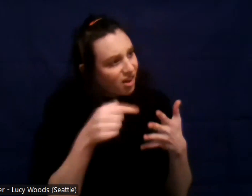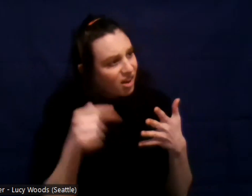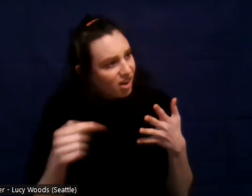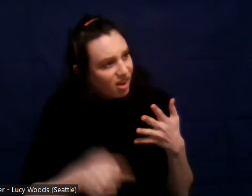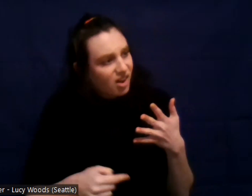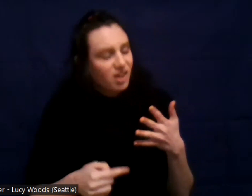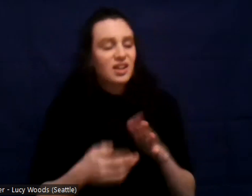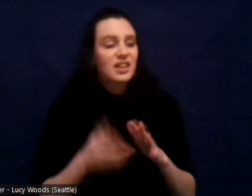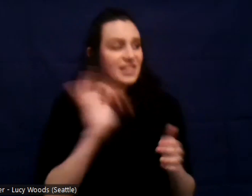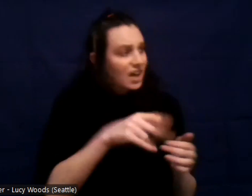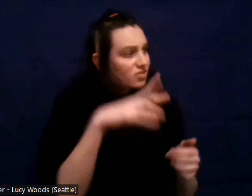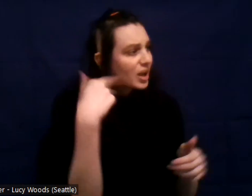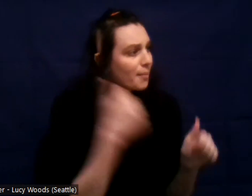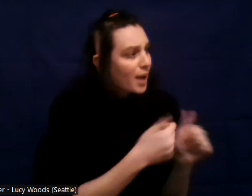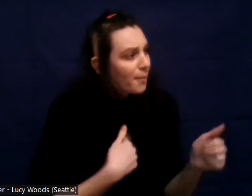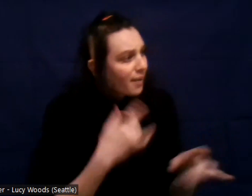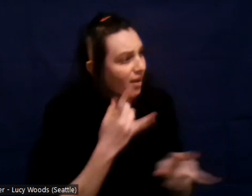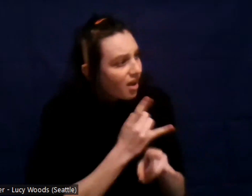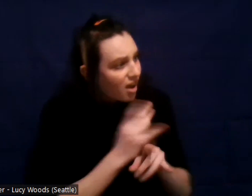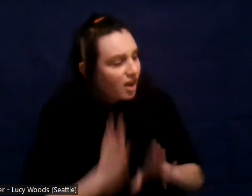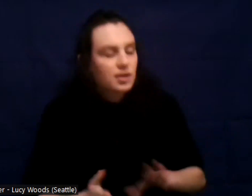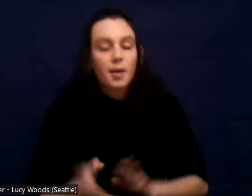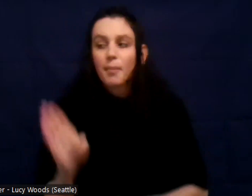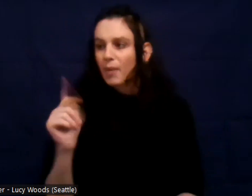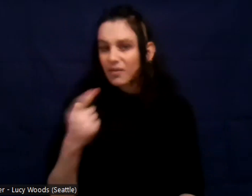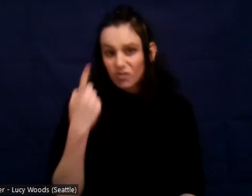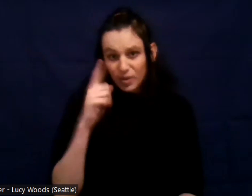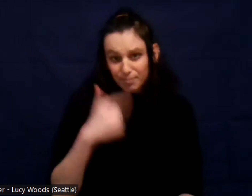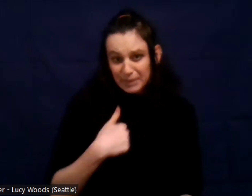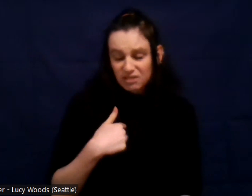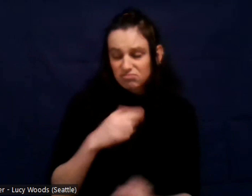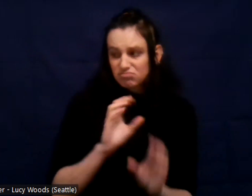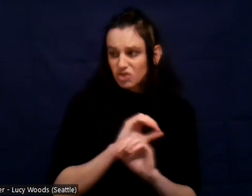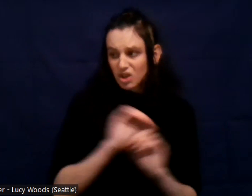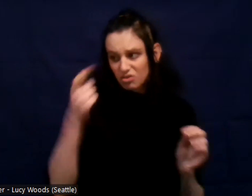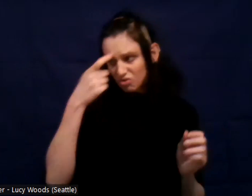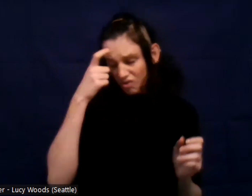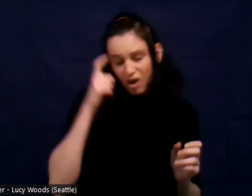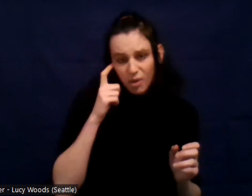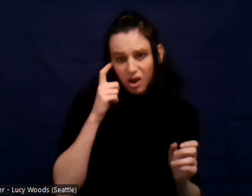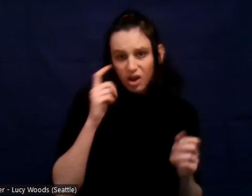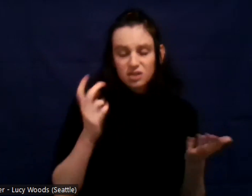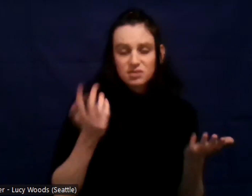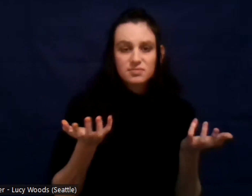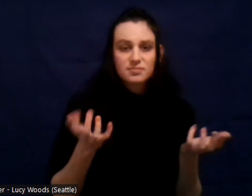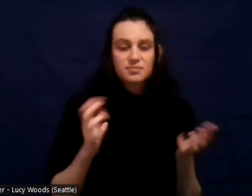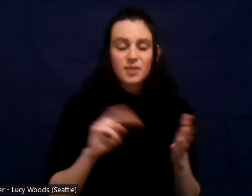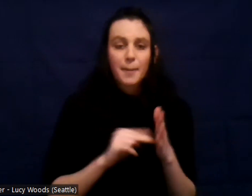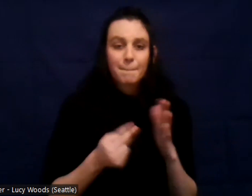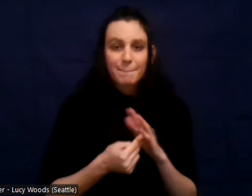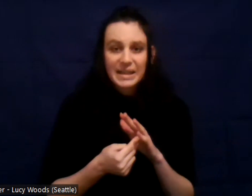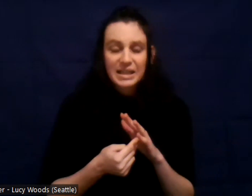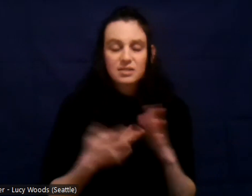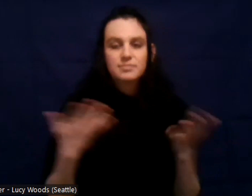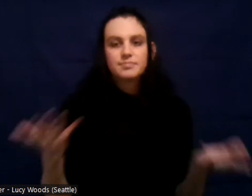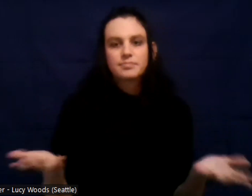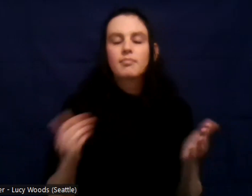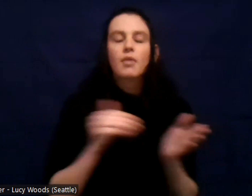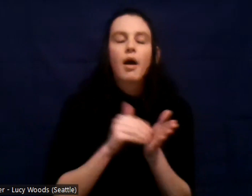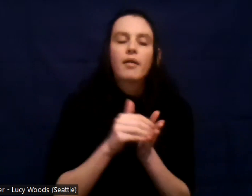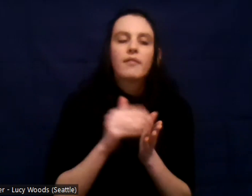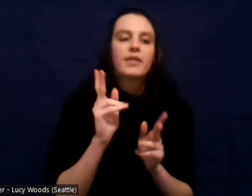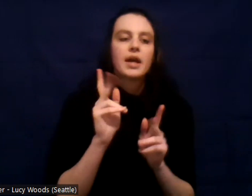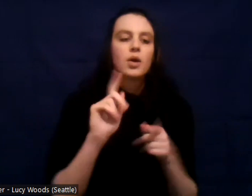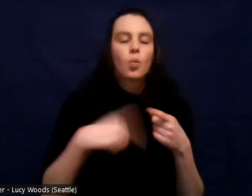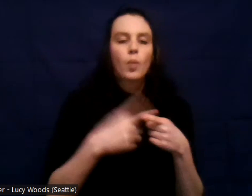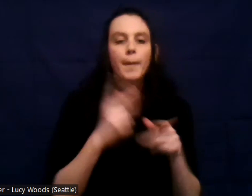that's it's typical of us to count ourselves out and like find the differences in the beginning instead of looking at the similarities,